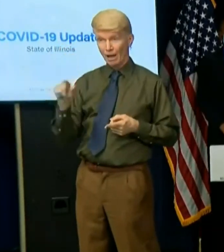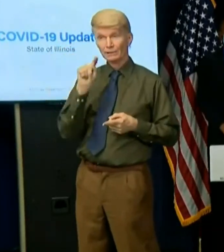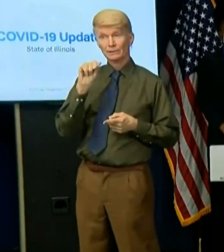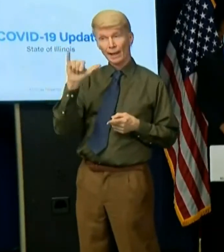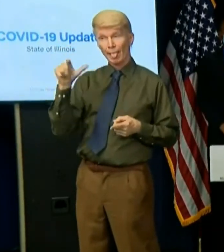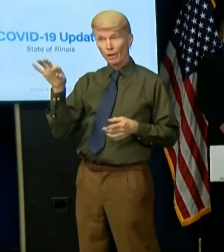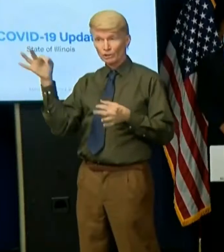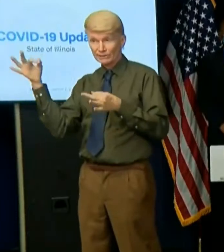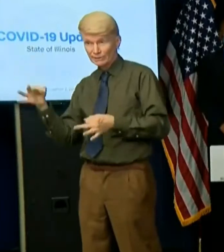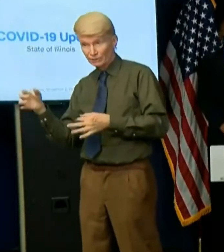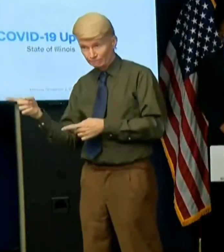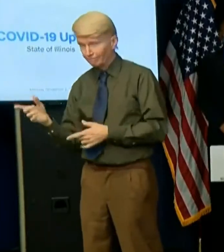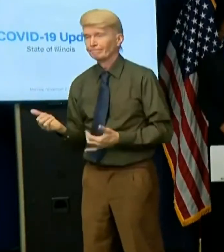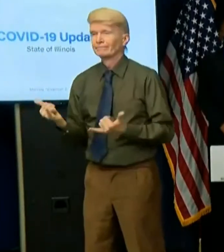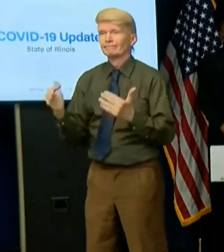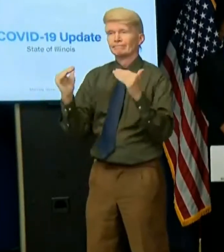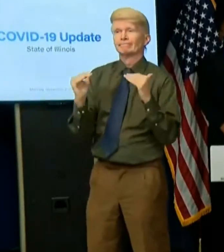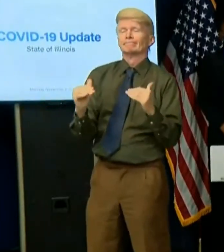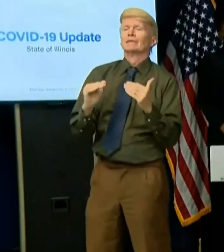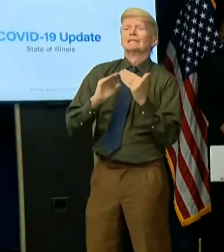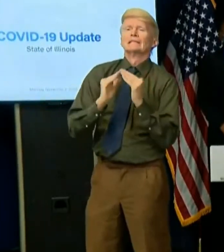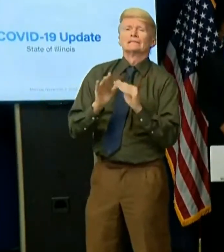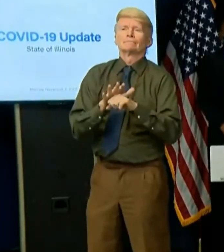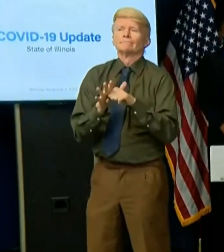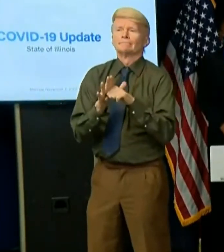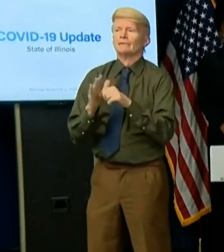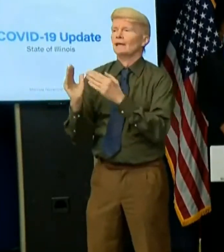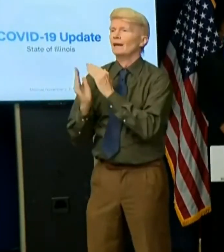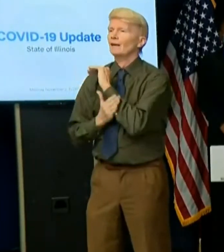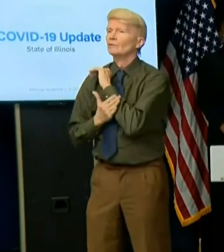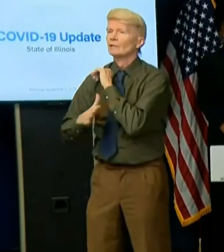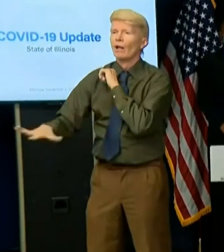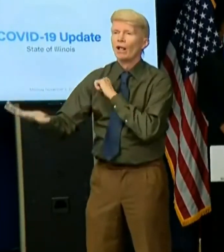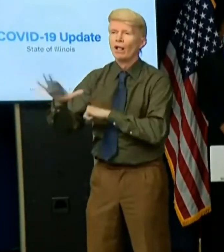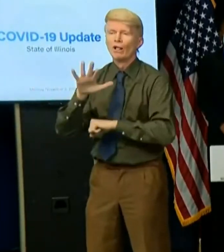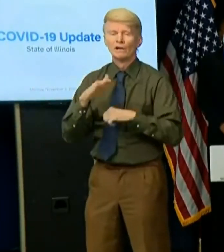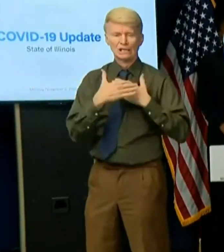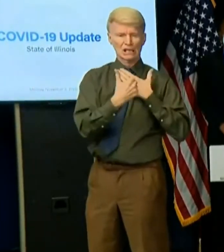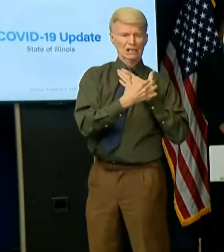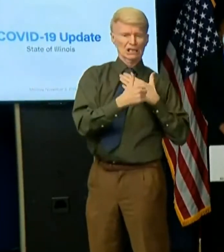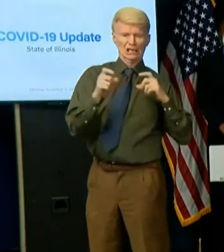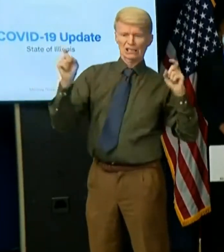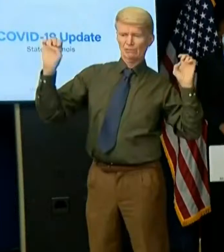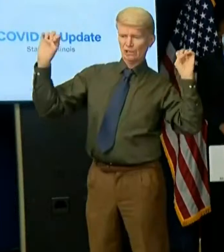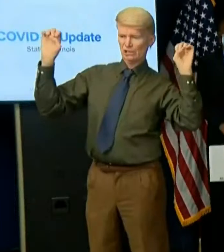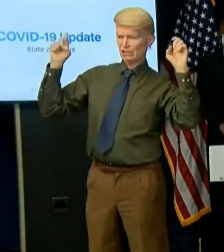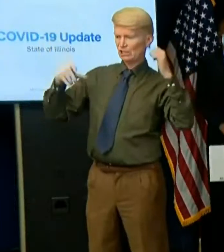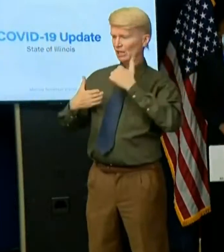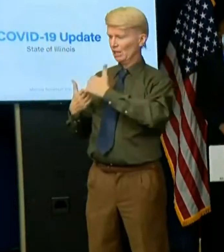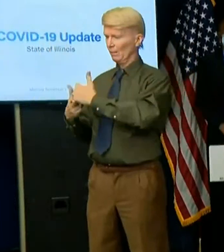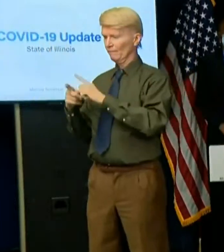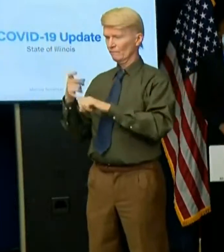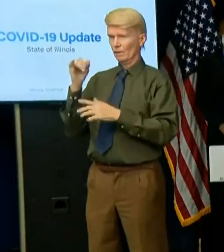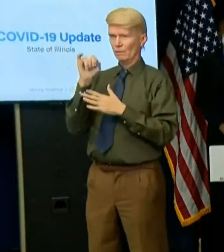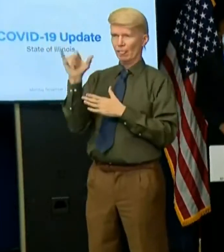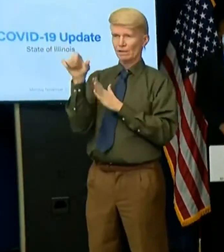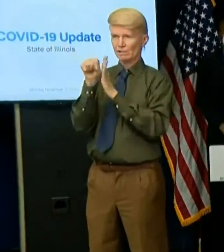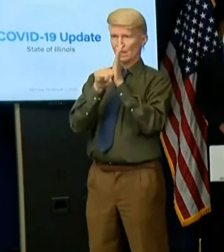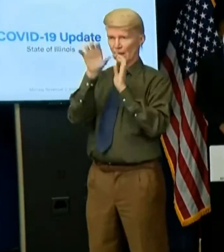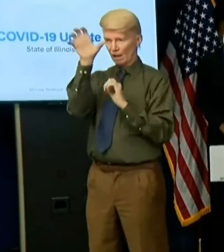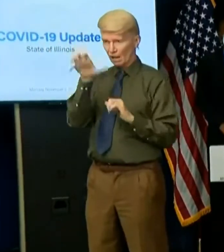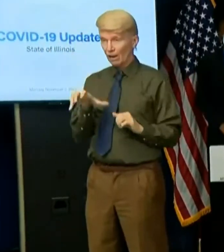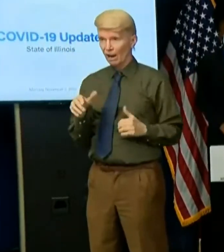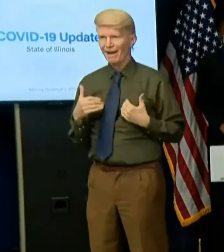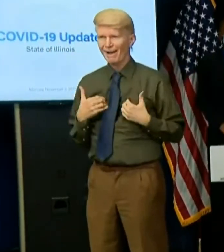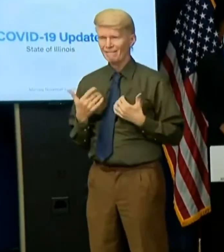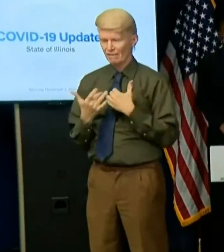that cities, counties that call upon us for help from the state of Illinois, that we have